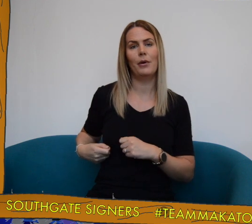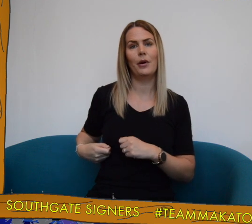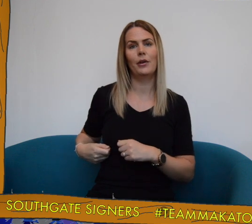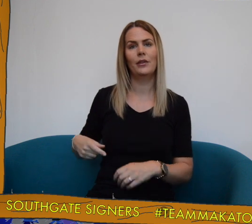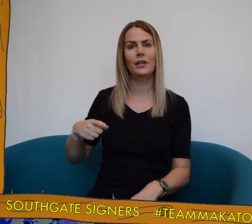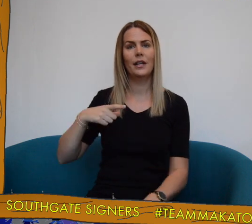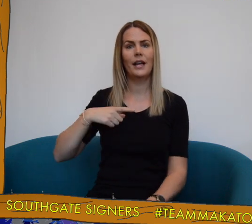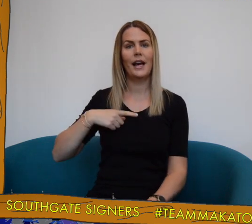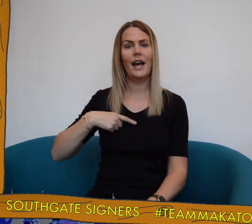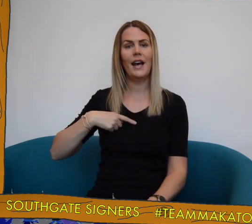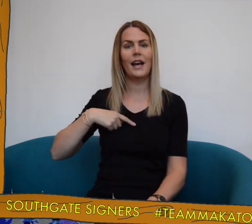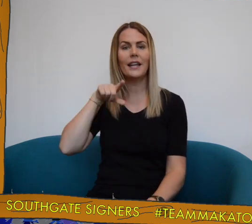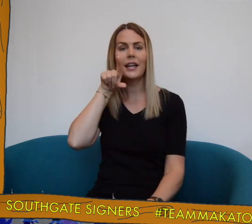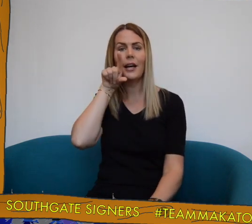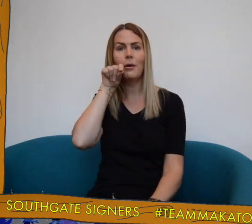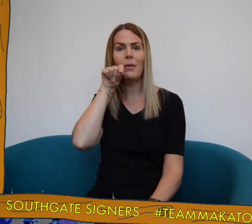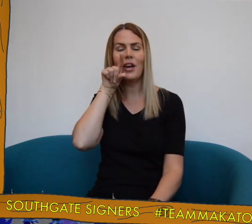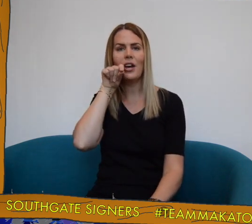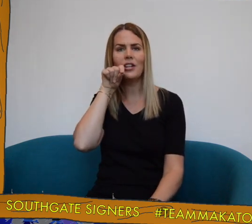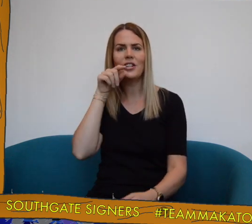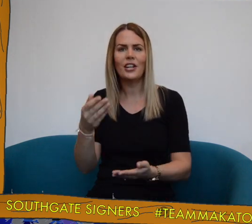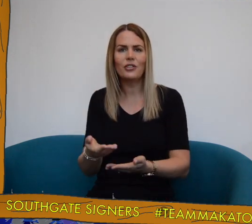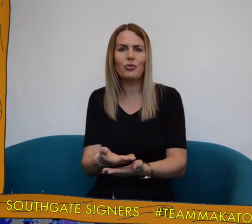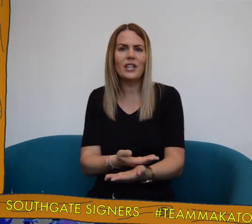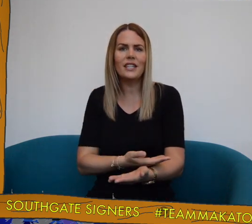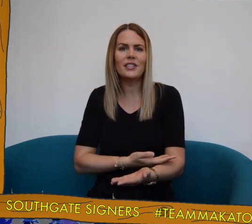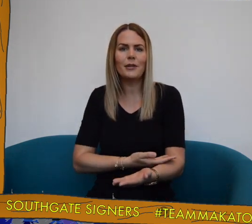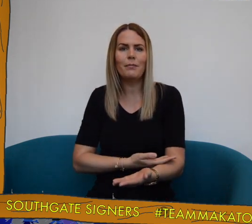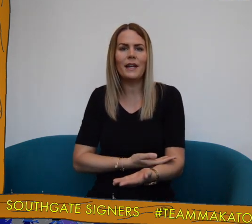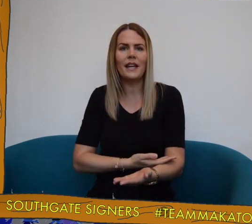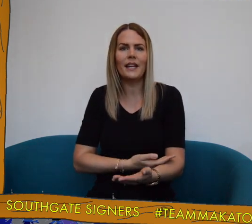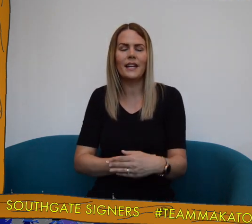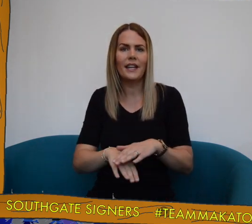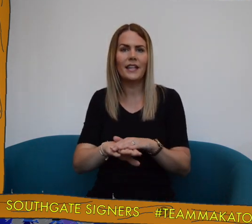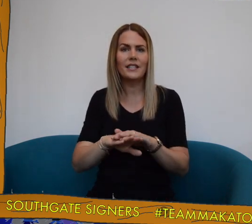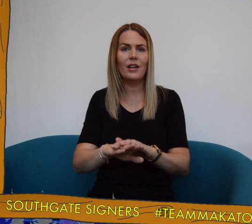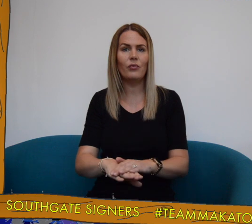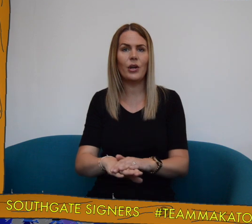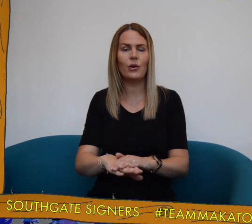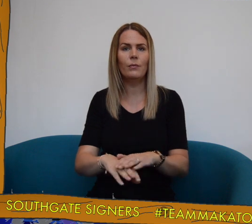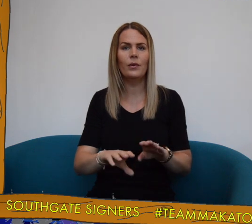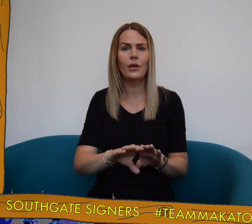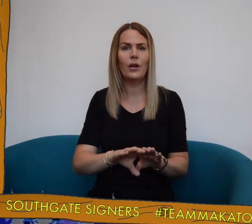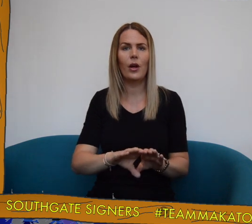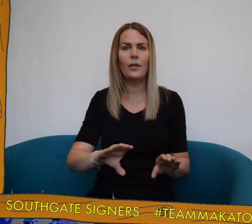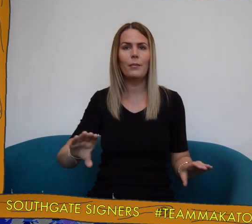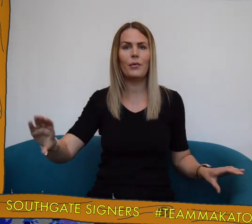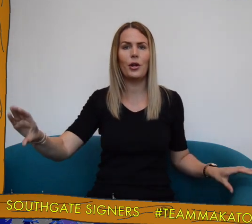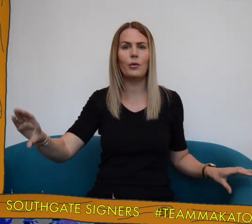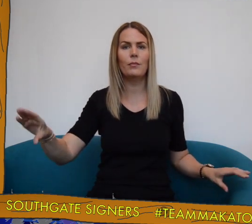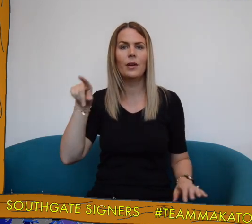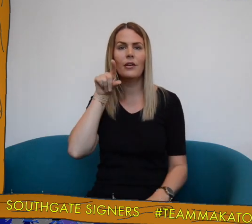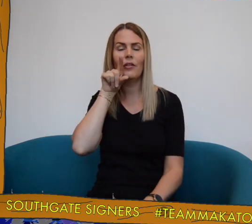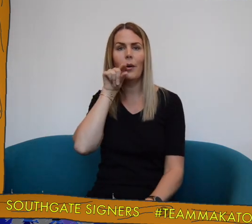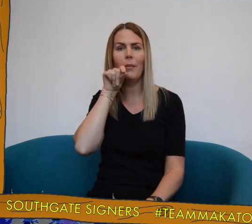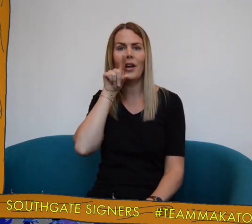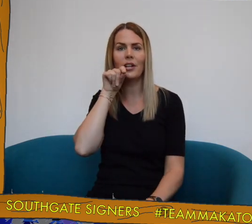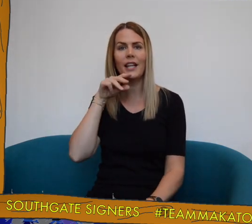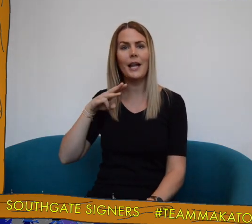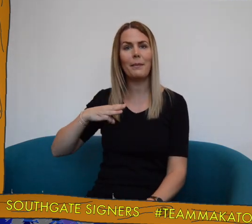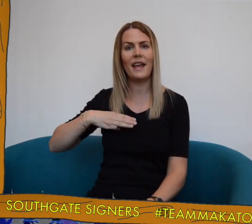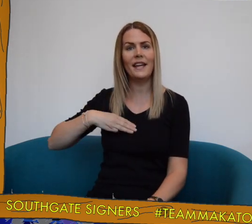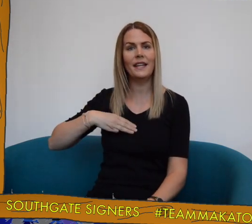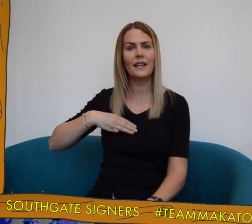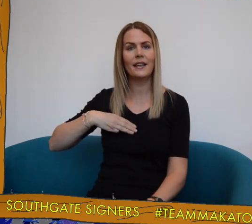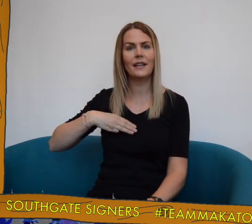in her bow. I am a bird as green as can be. Is there room on the broom for a